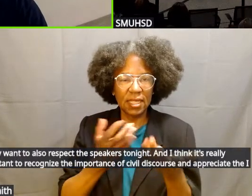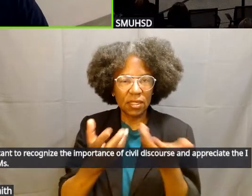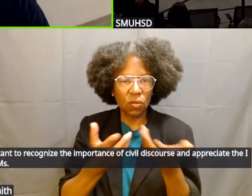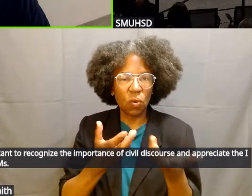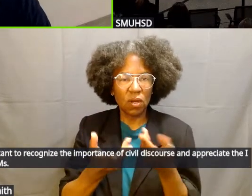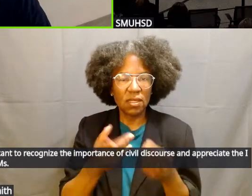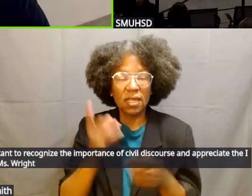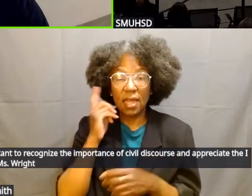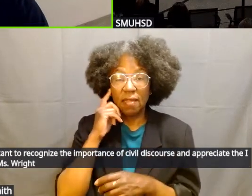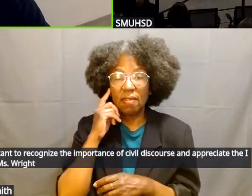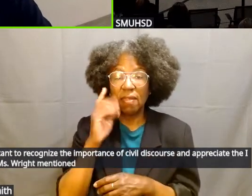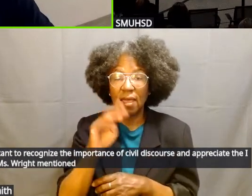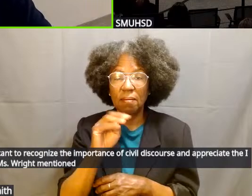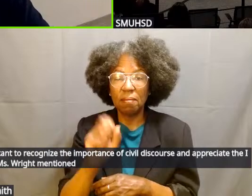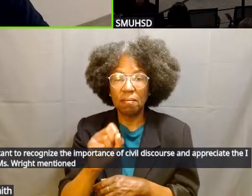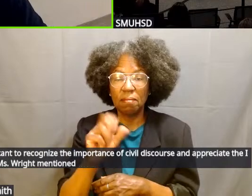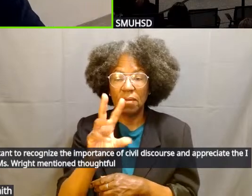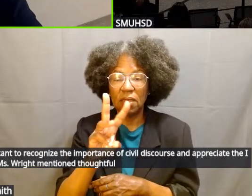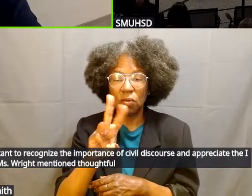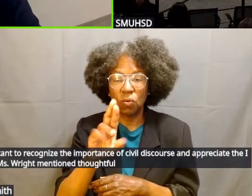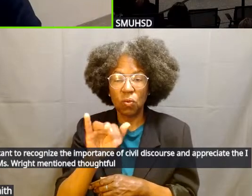mentioned thoughtful criticism.